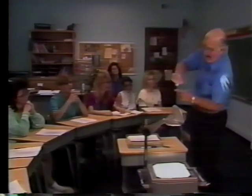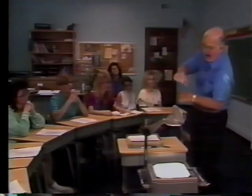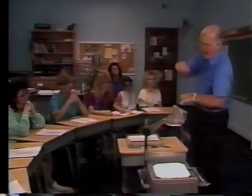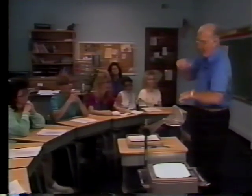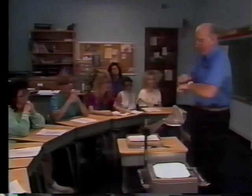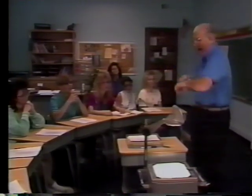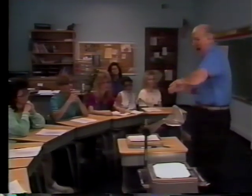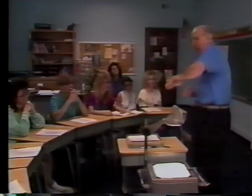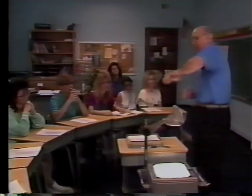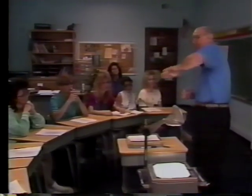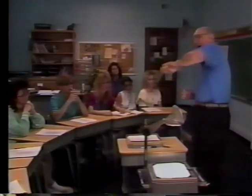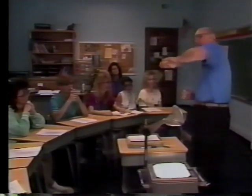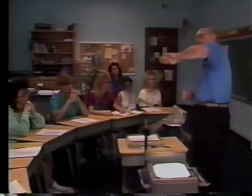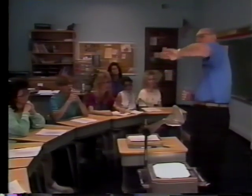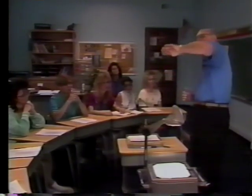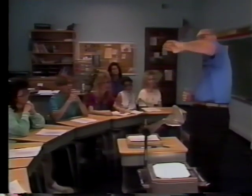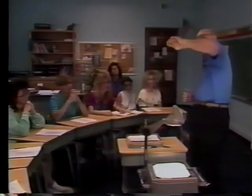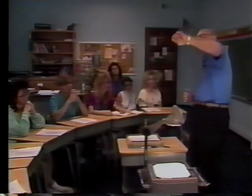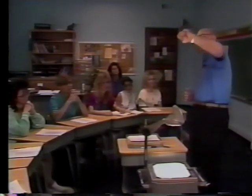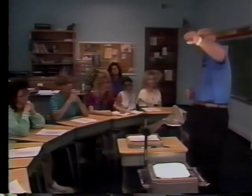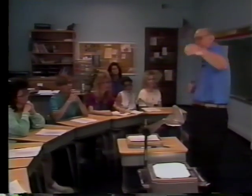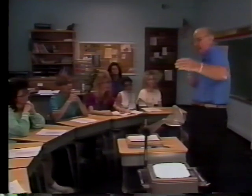Round the pile of mountain.